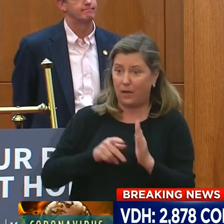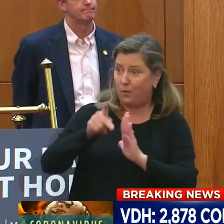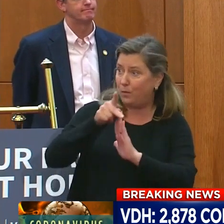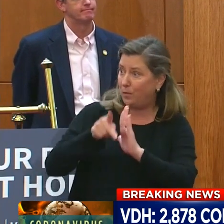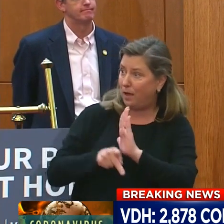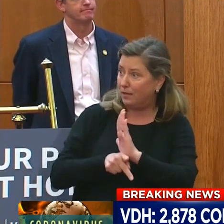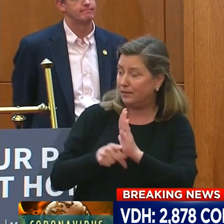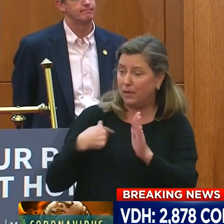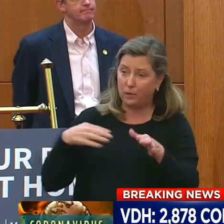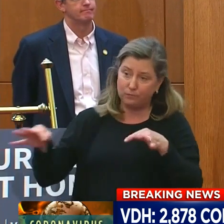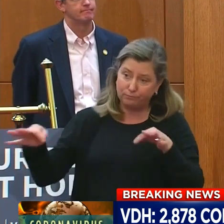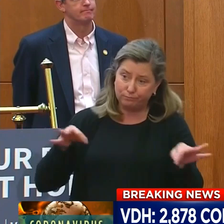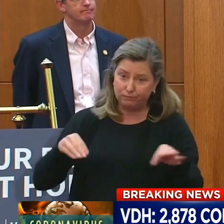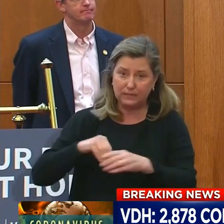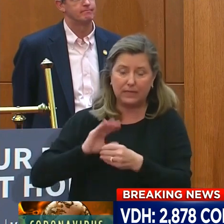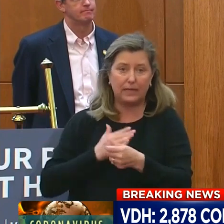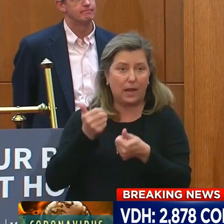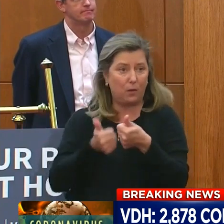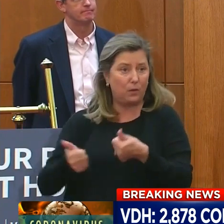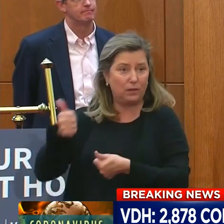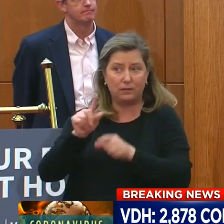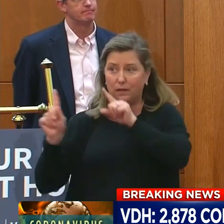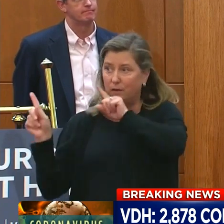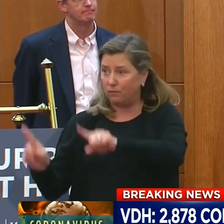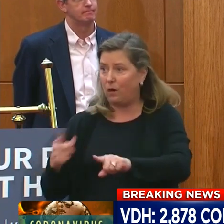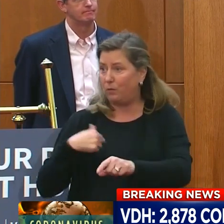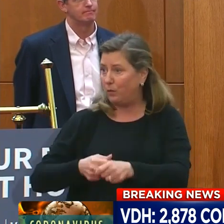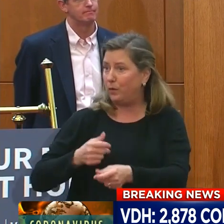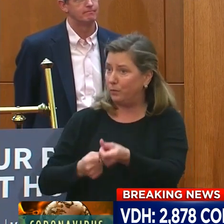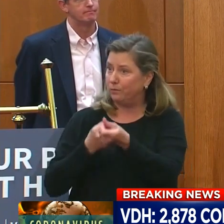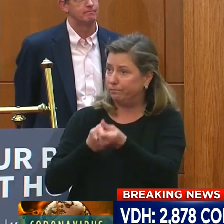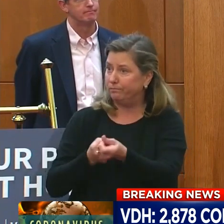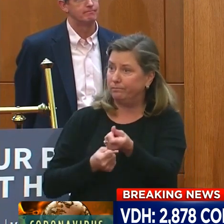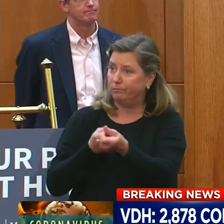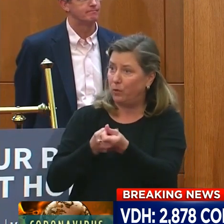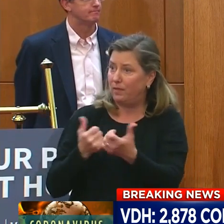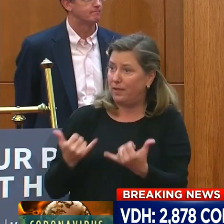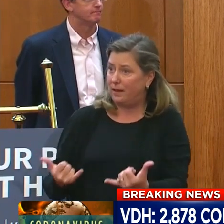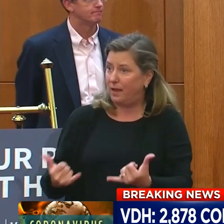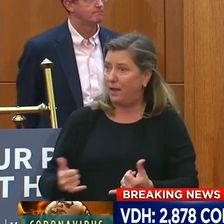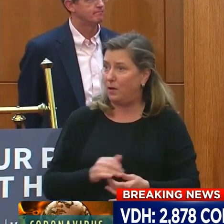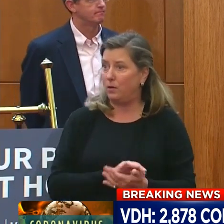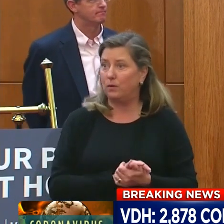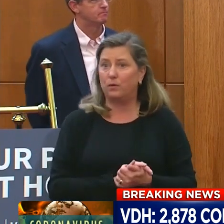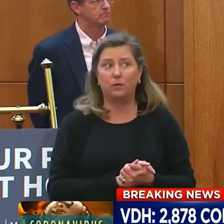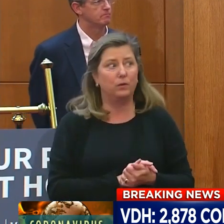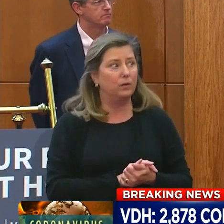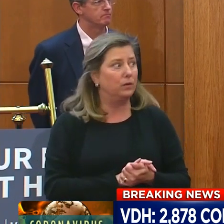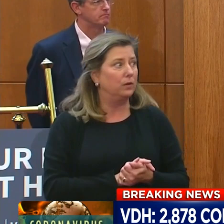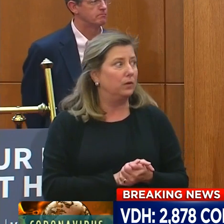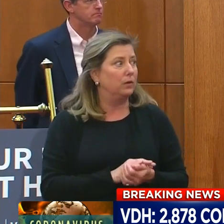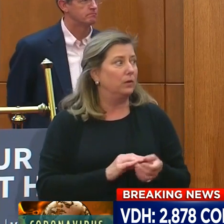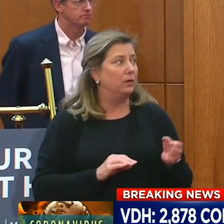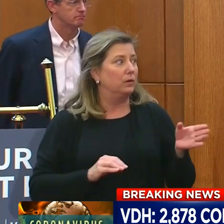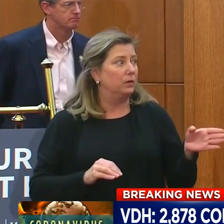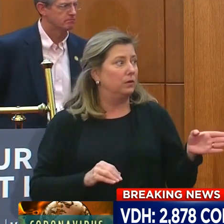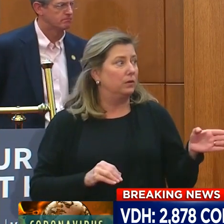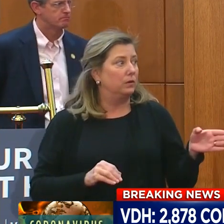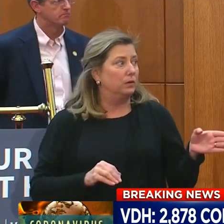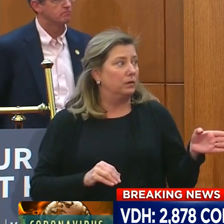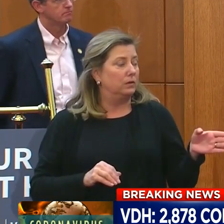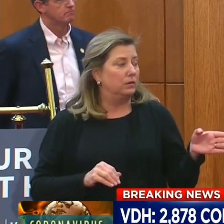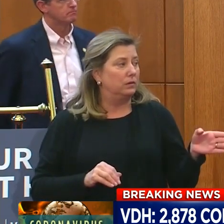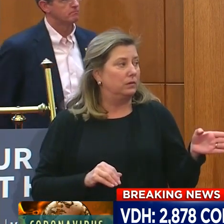we outlined in the executive order, and that's what we're going to stand by now. To that end, sir, you have told people not to only